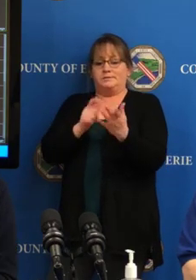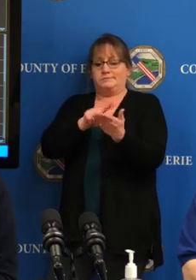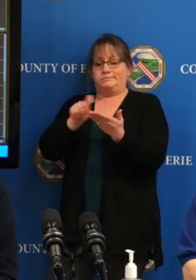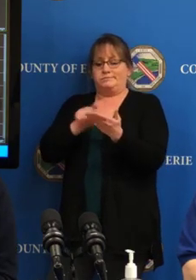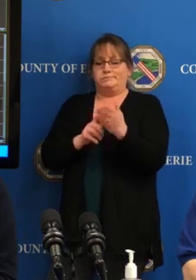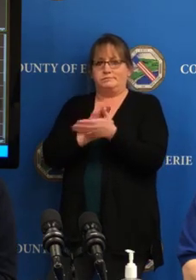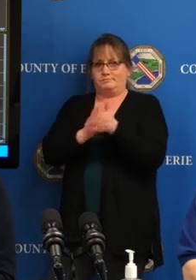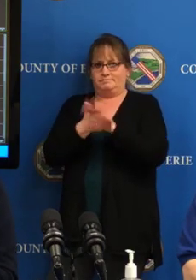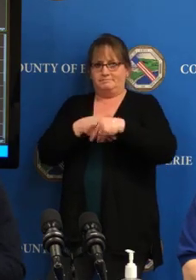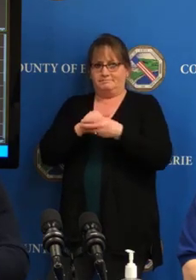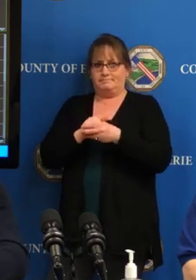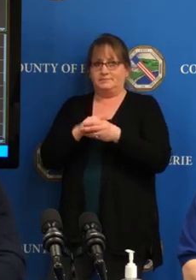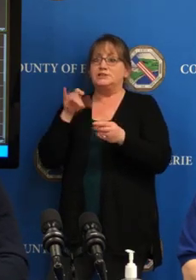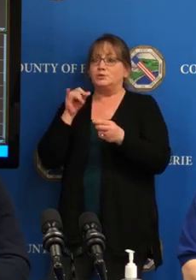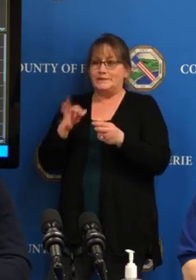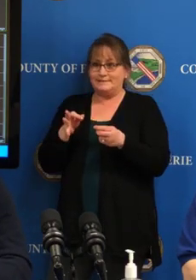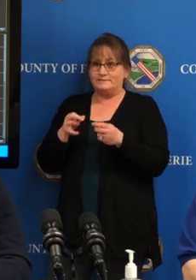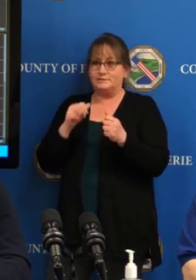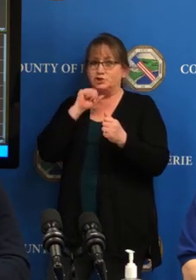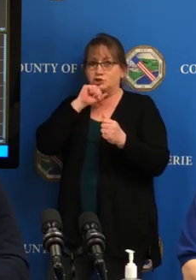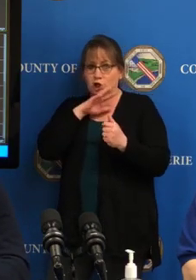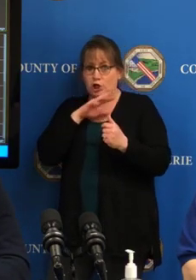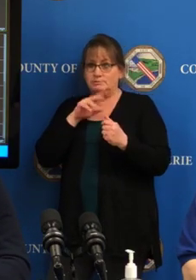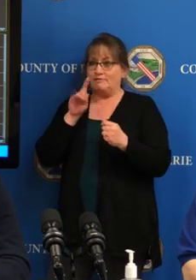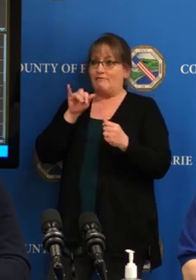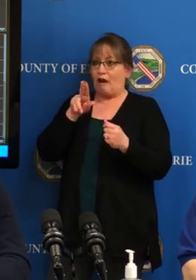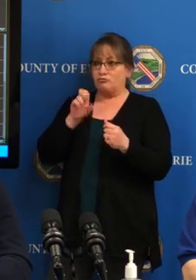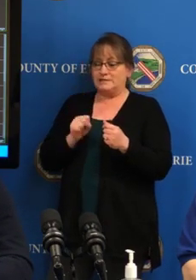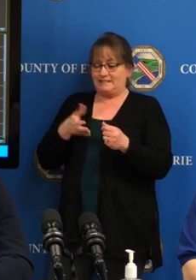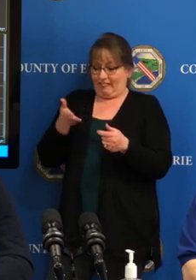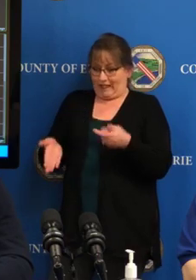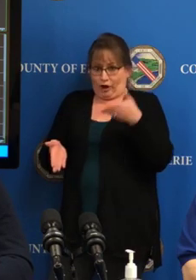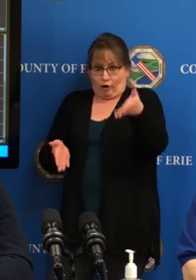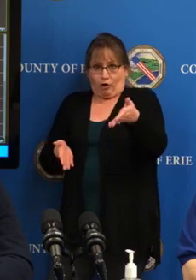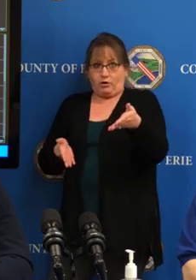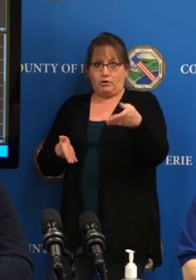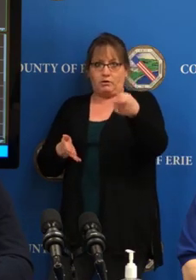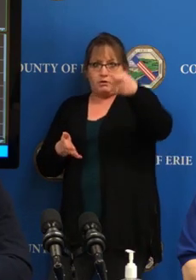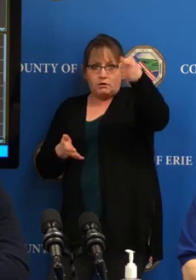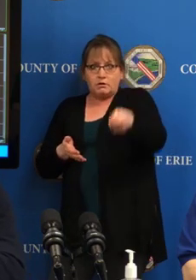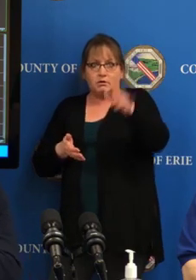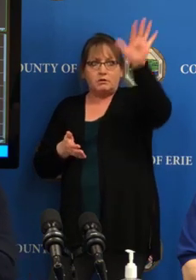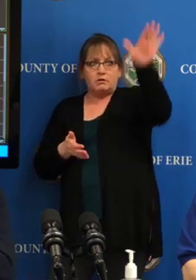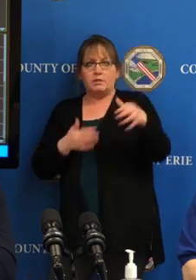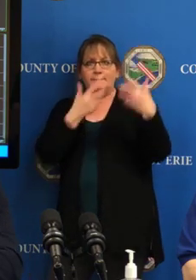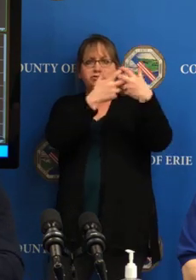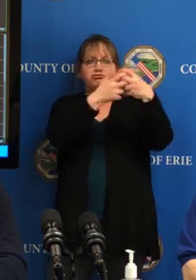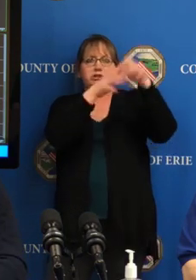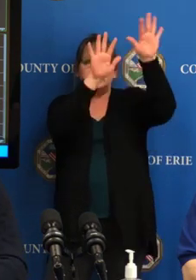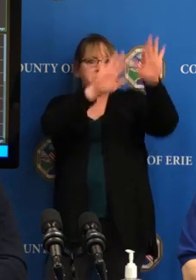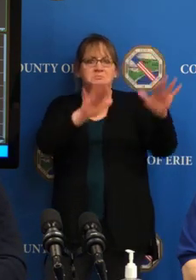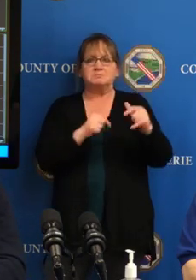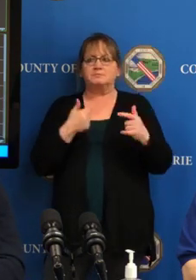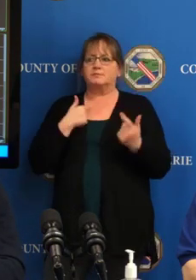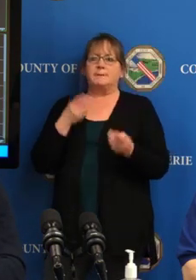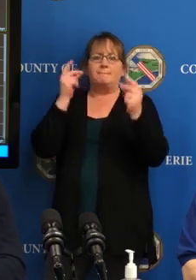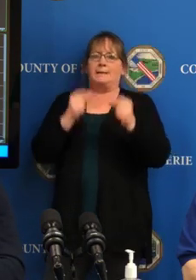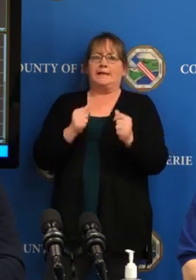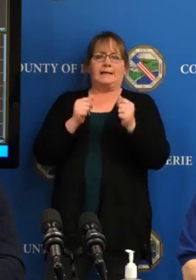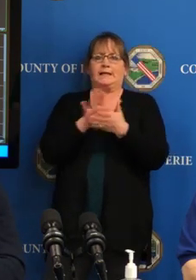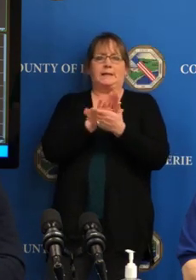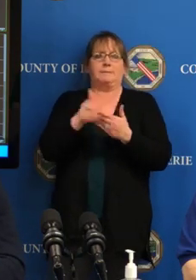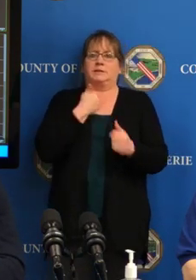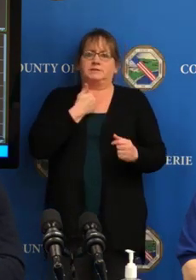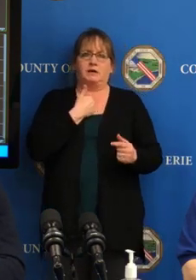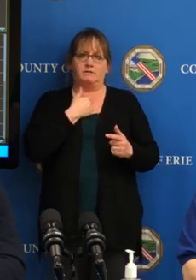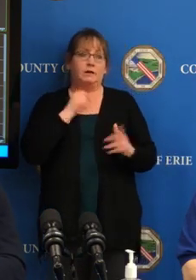afterwards. So if there was any germs or virus on the pump that it could have been transferred to my hands, I immediately sanitized myself. And I would recommend that